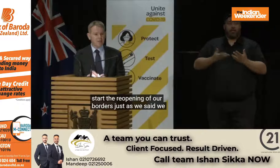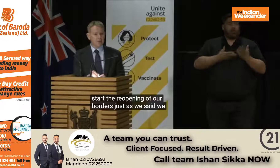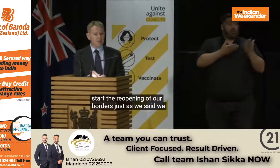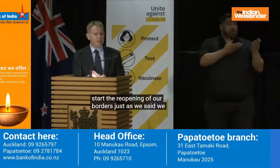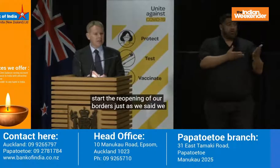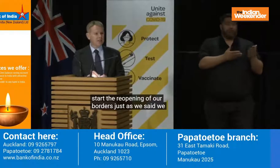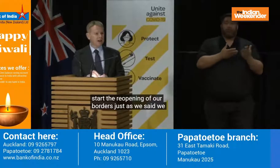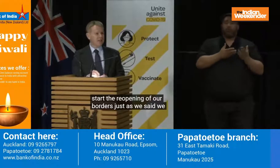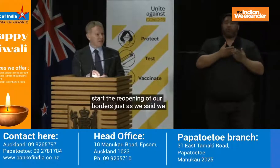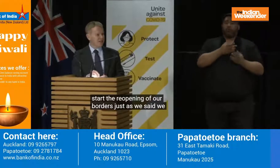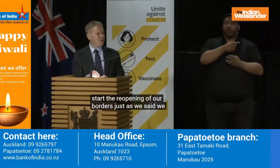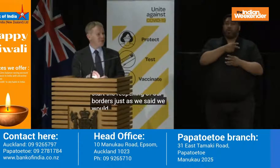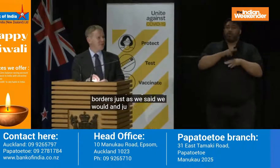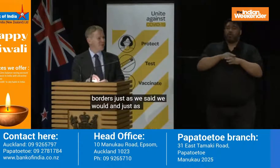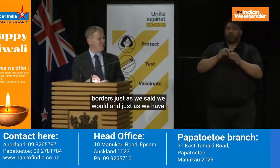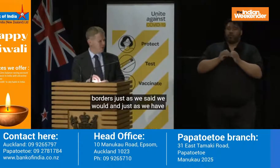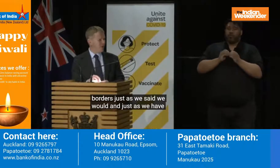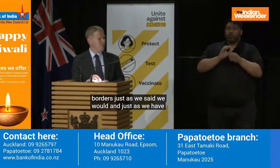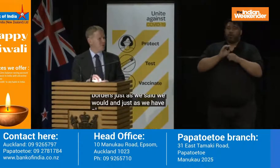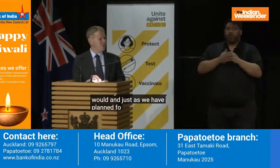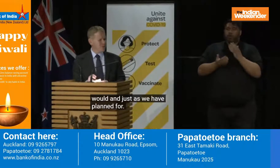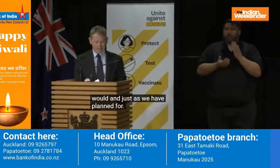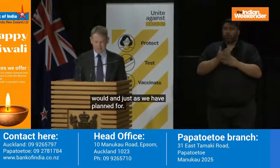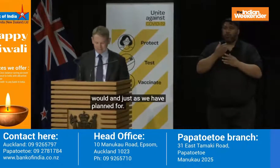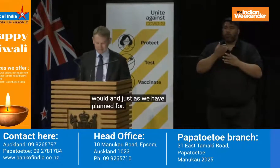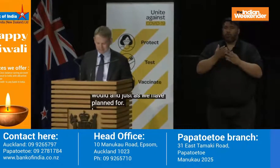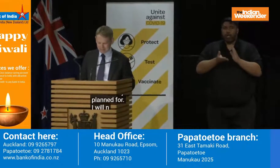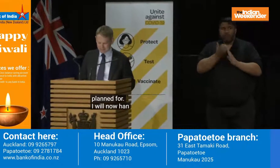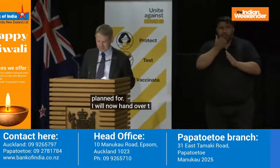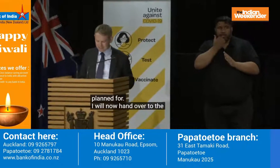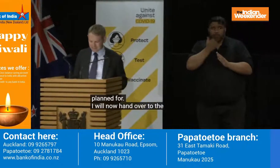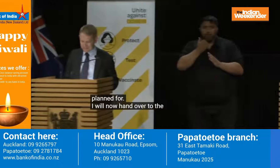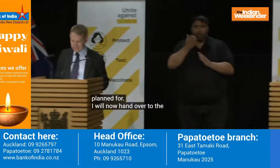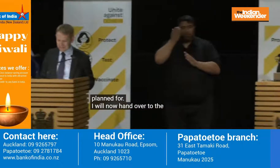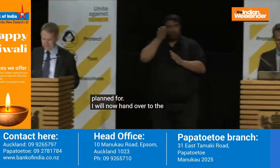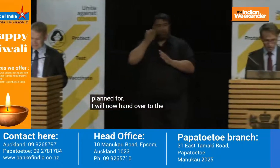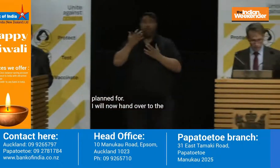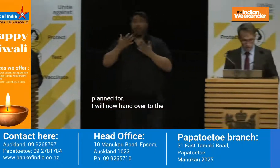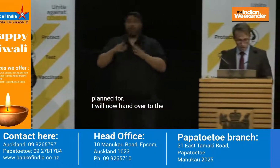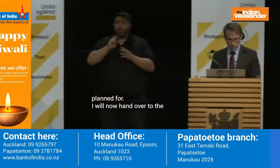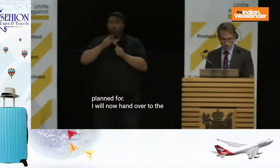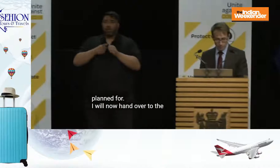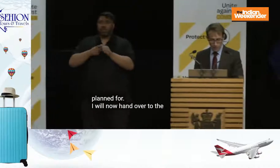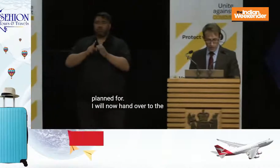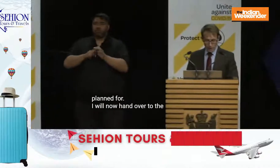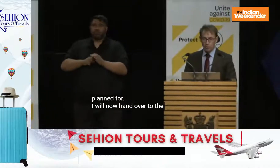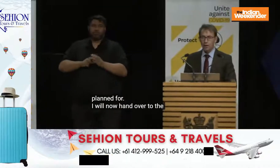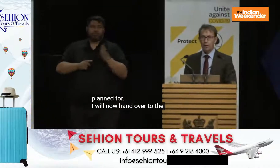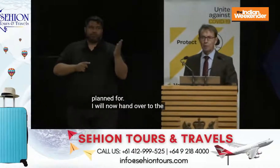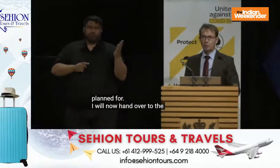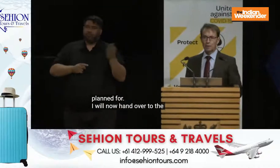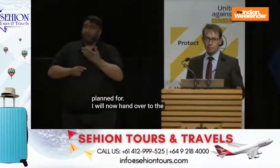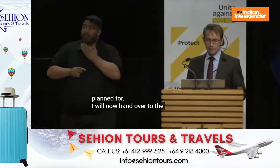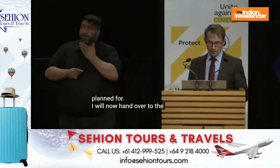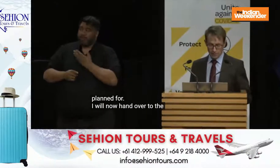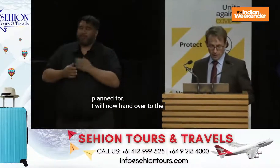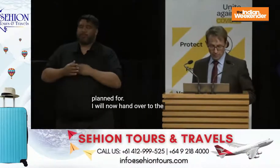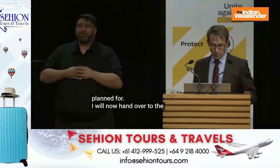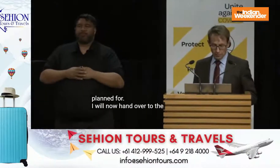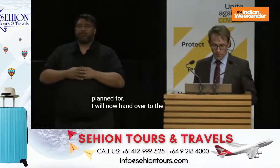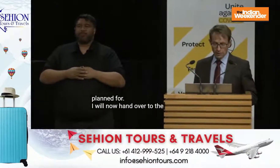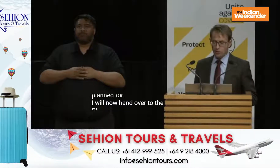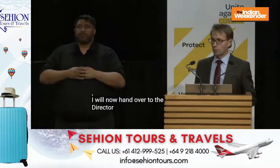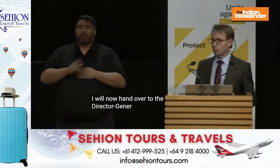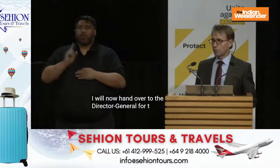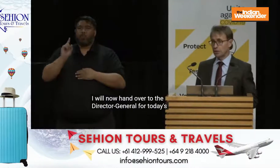case numbers update and other details, and then we'll open up for questions. Thank you, Minister. Kia ora koutou katoa. So our 1 p.m. media